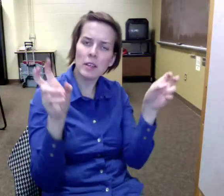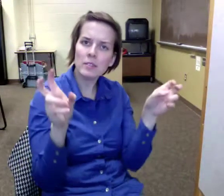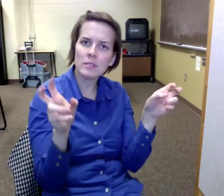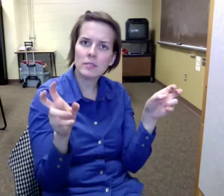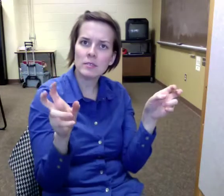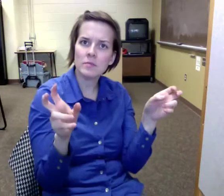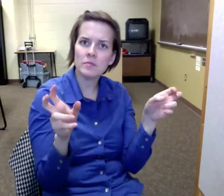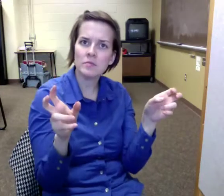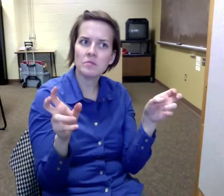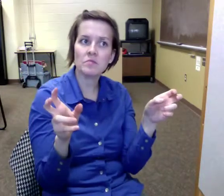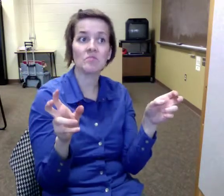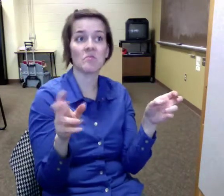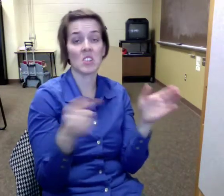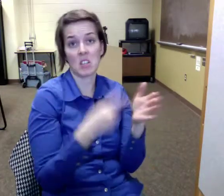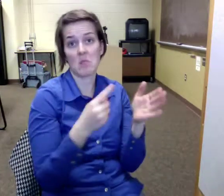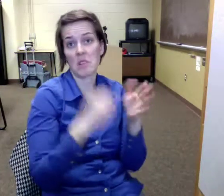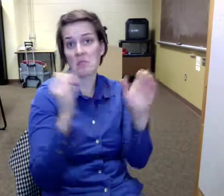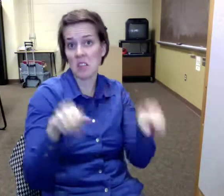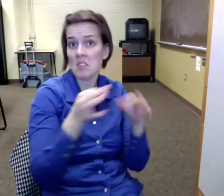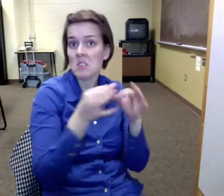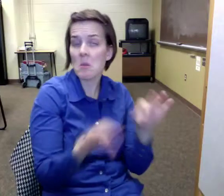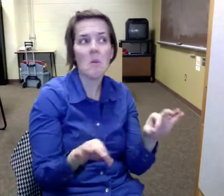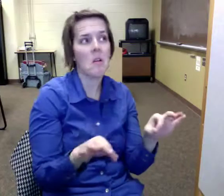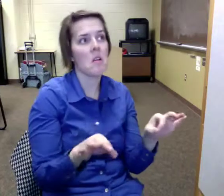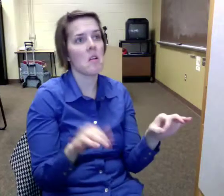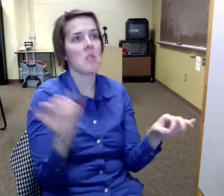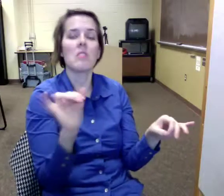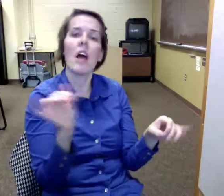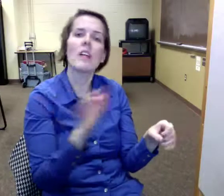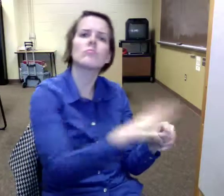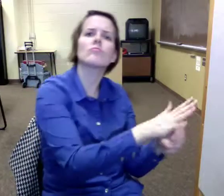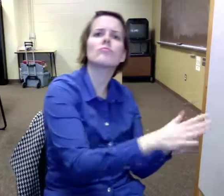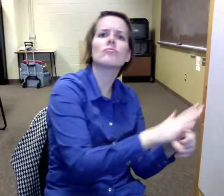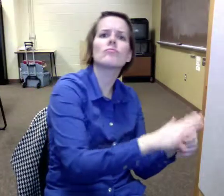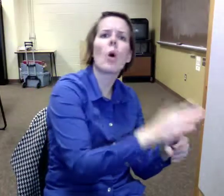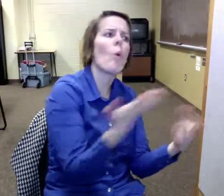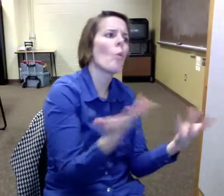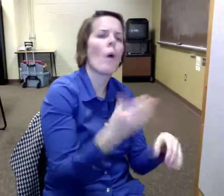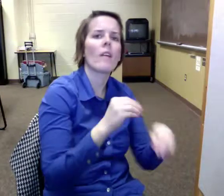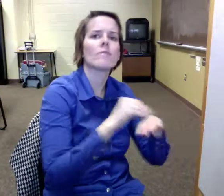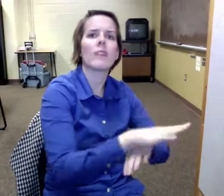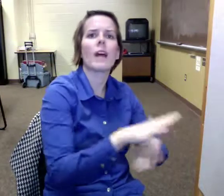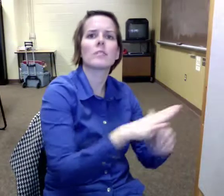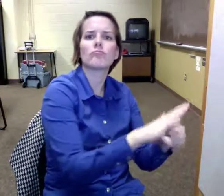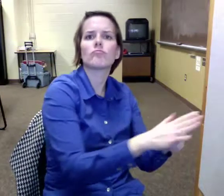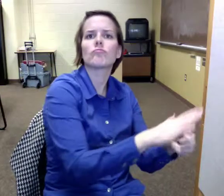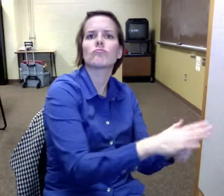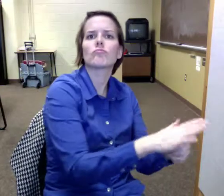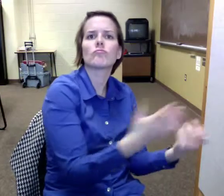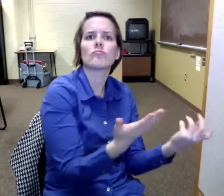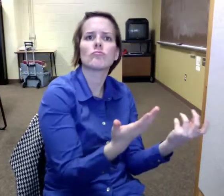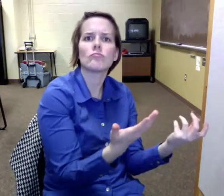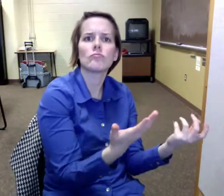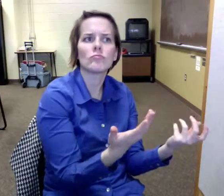geography, what parts of the world are affected by this particular topic, or breaking it up by chronology, periods of